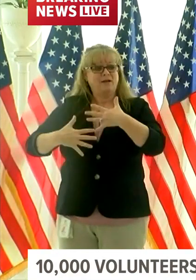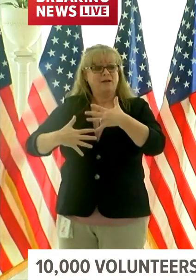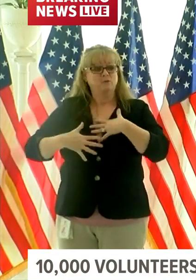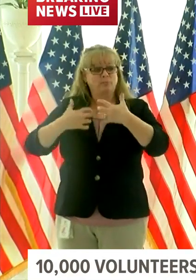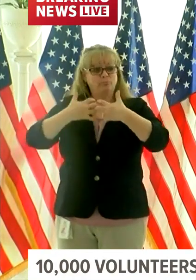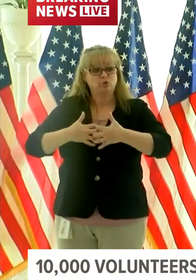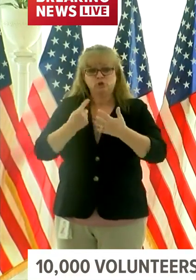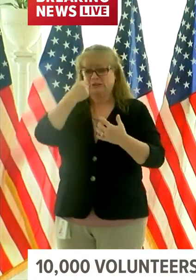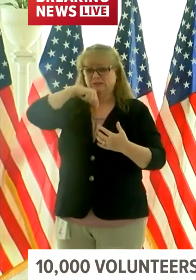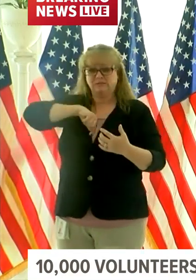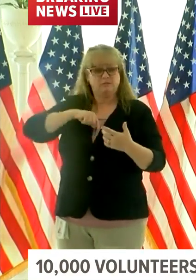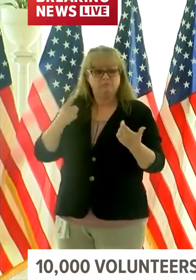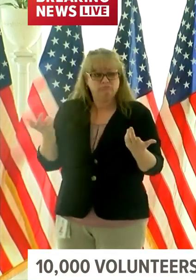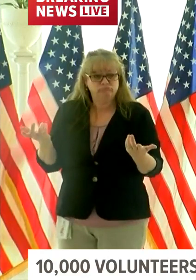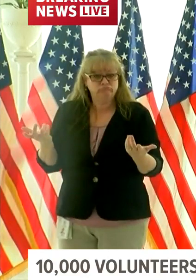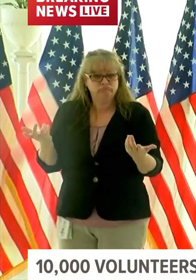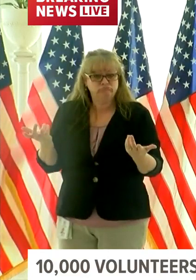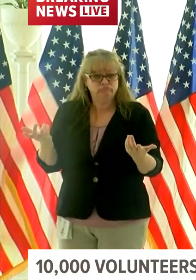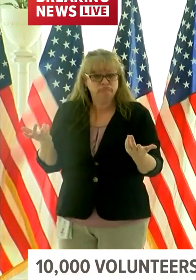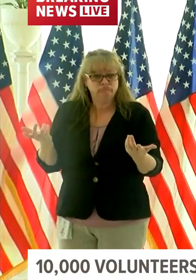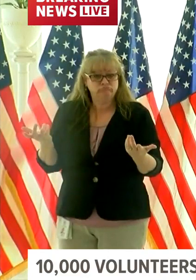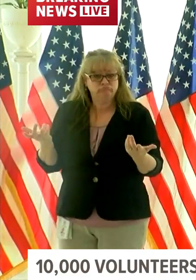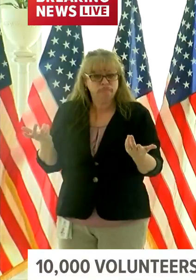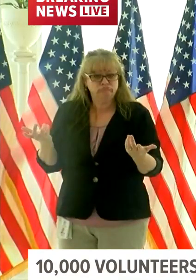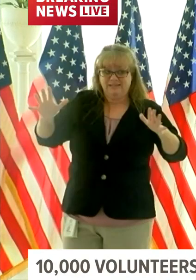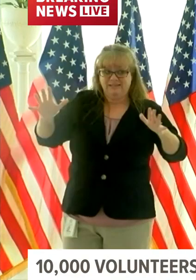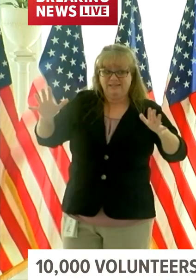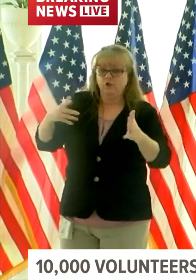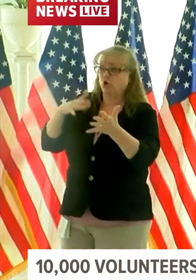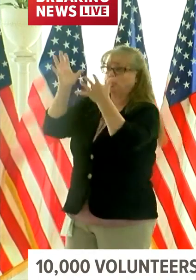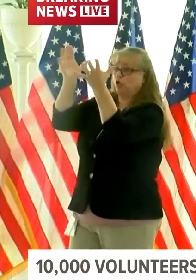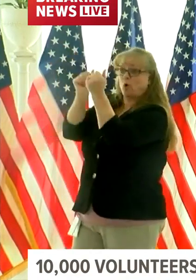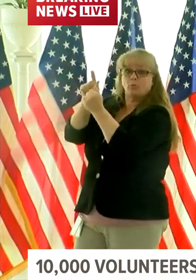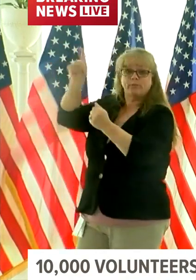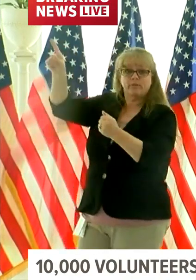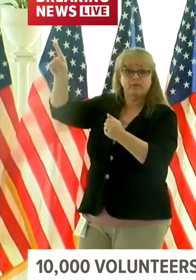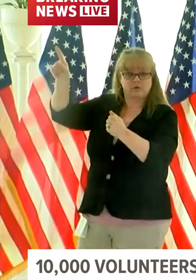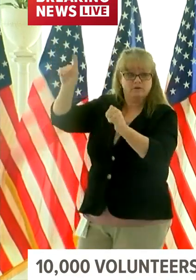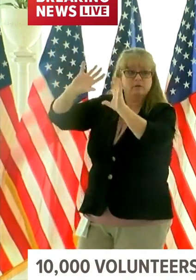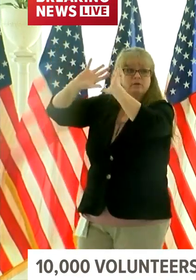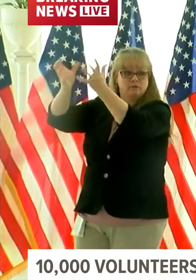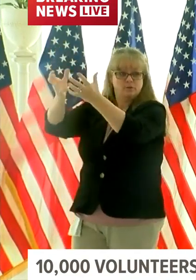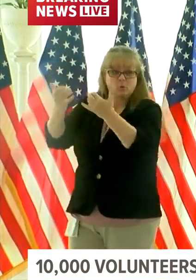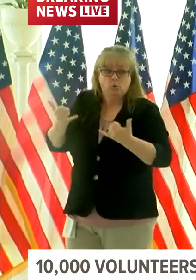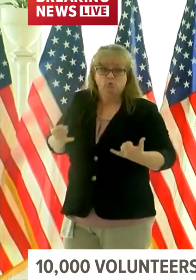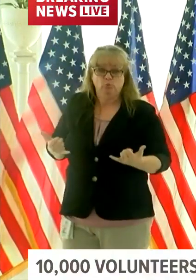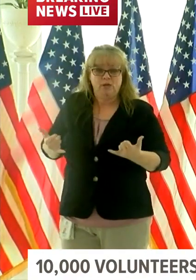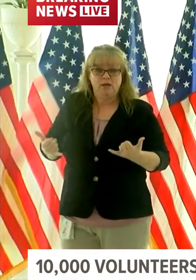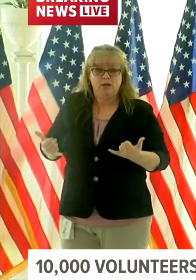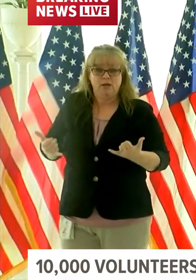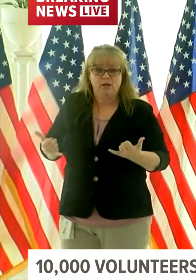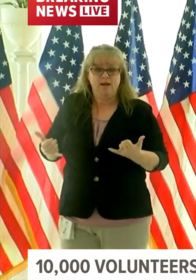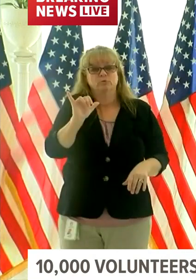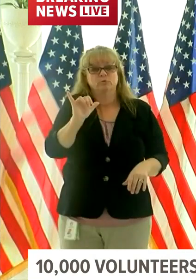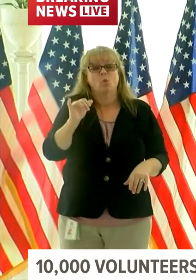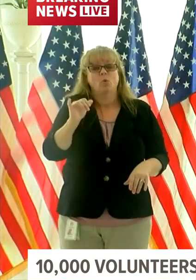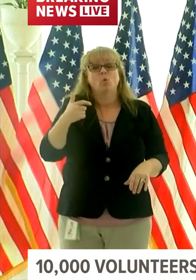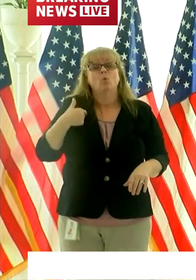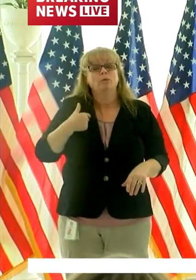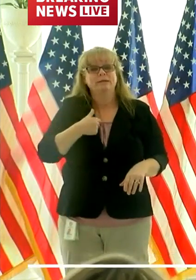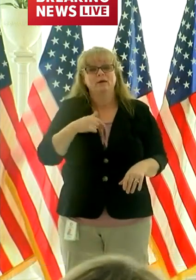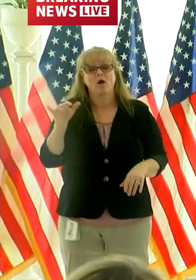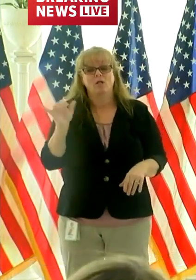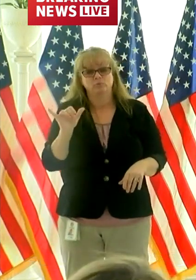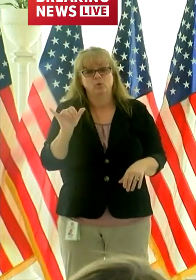This morning, I along with a small group of governors, the Executive Council, the National Governors Association, spoke to Secretary Mnuchin. I'll